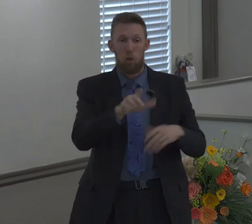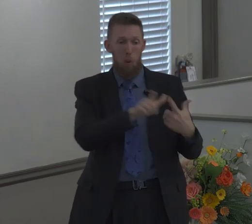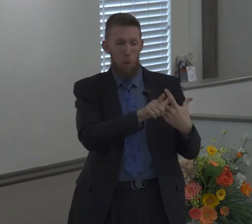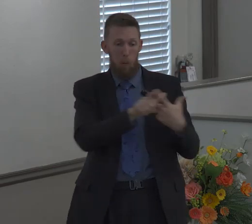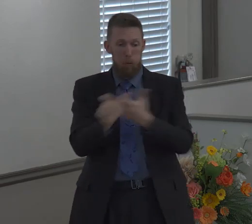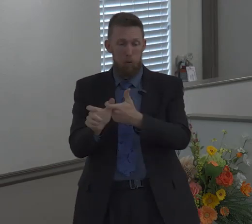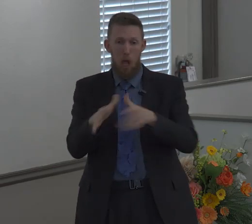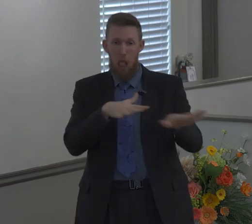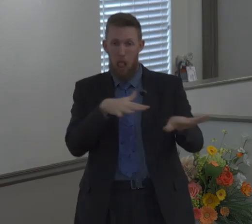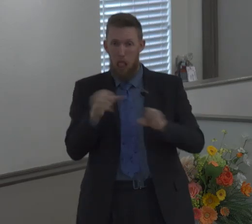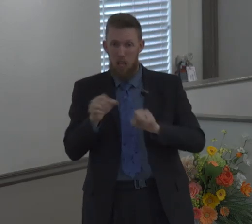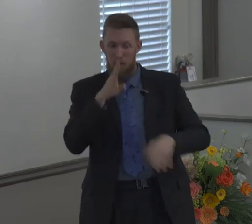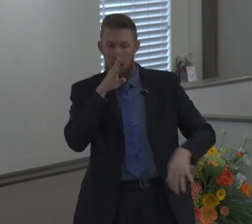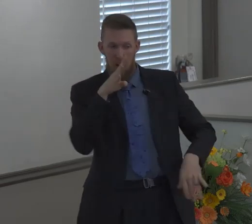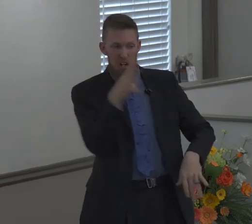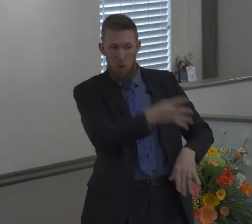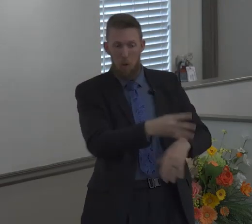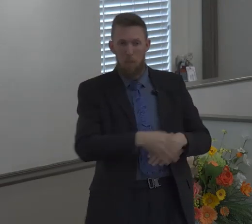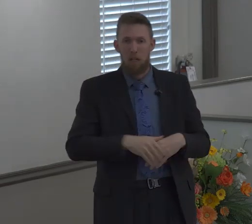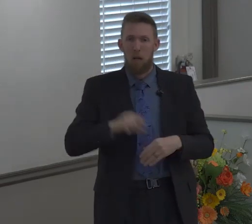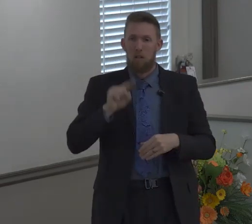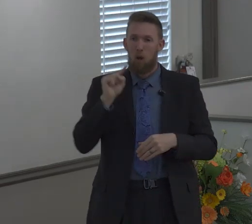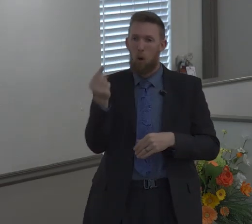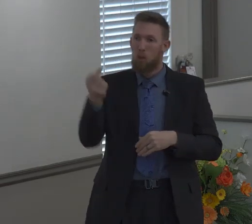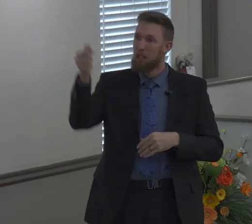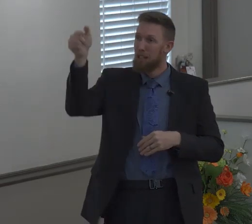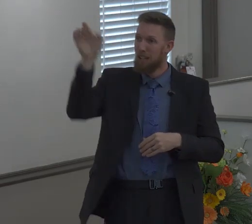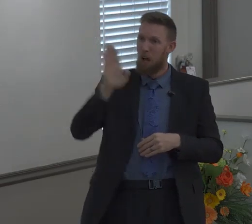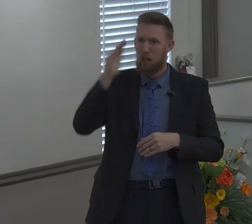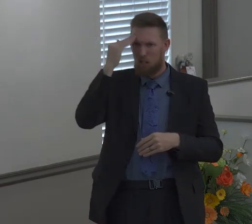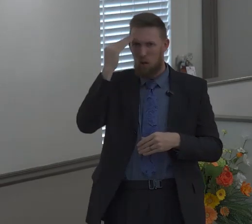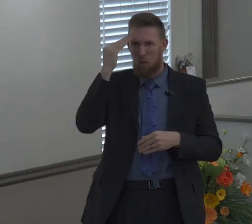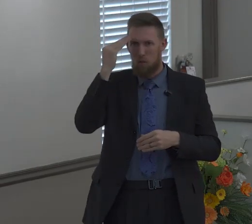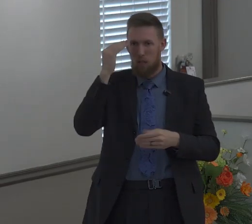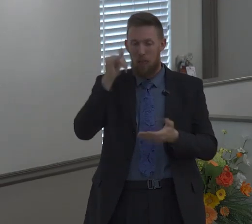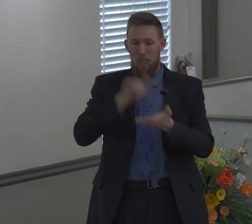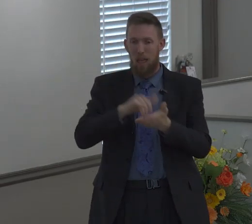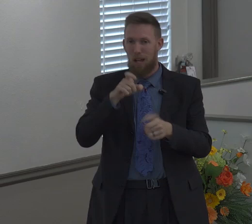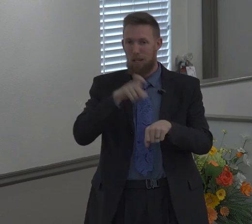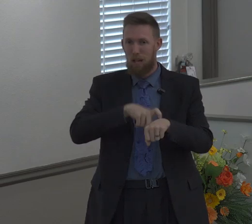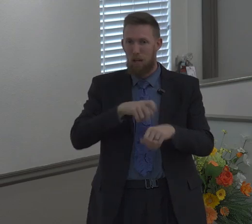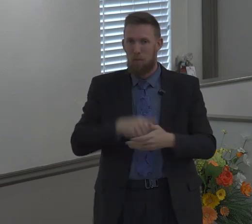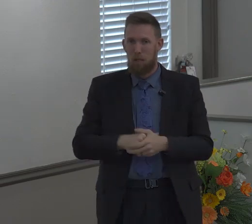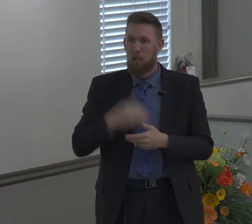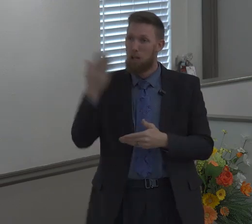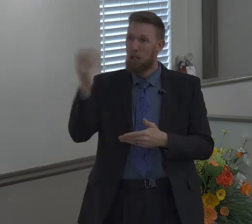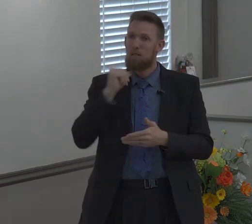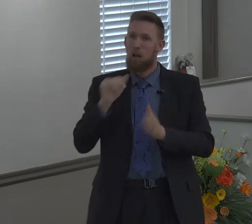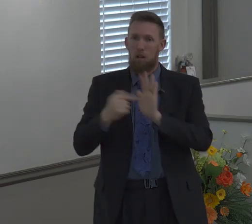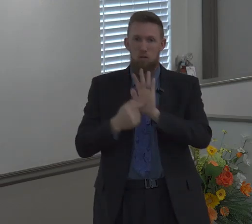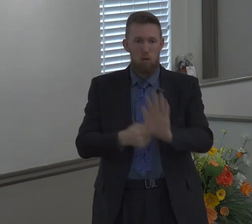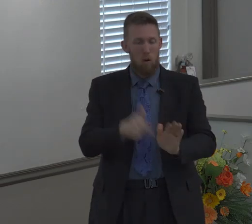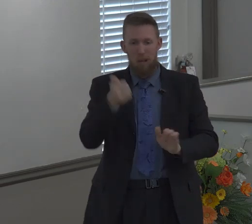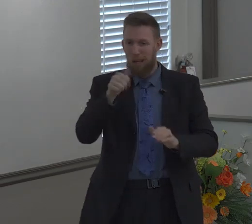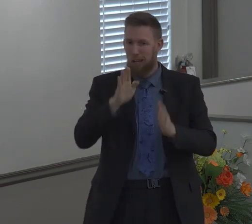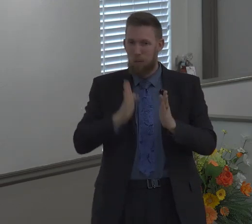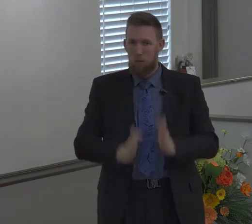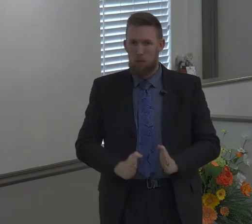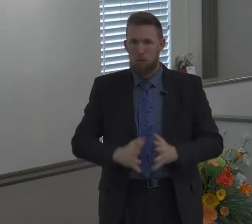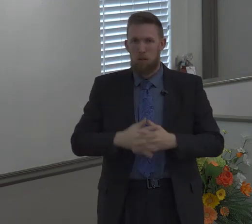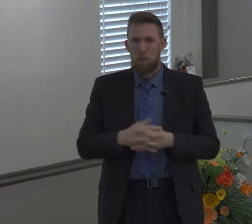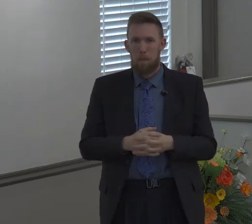can away from that person. Because only God knows when that's going to take place, and He has not revealed that